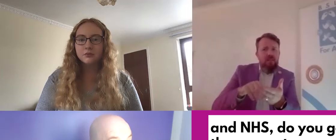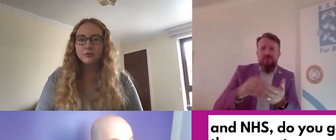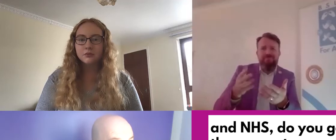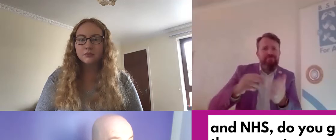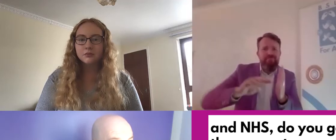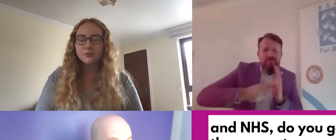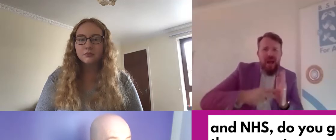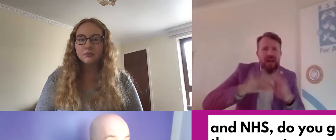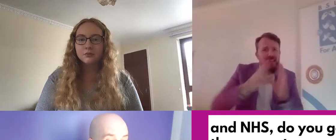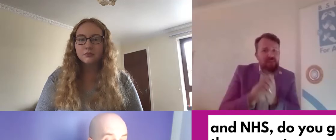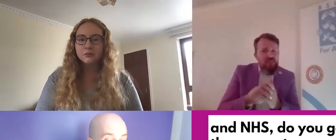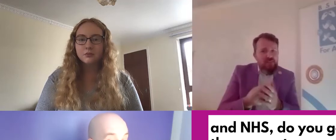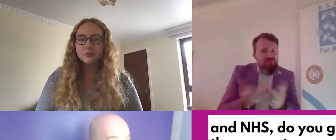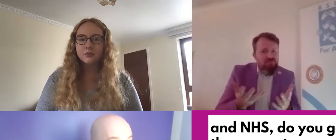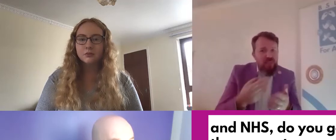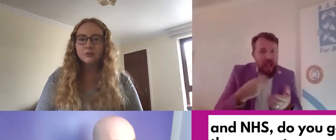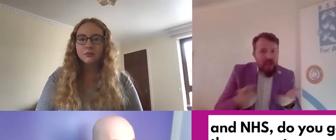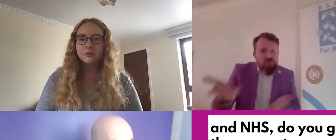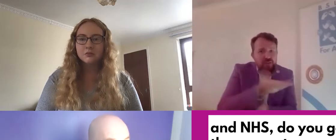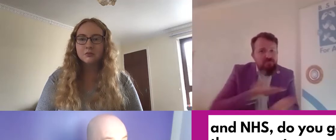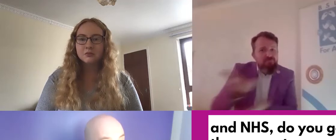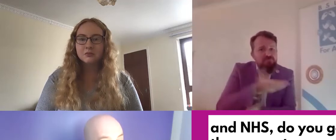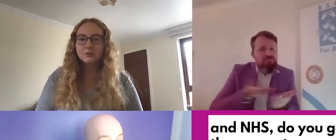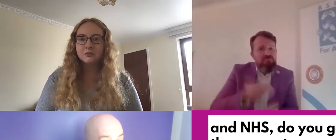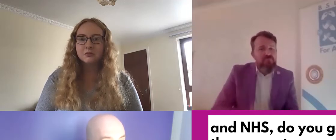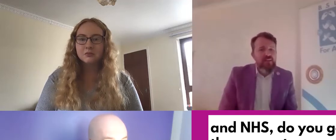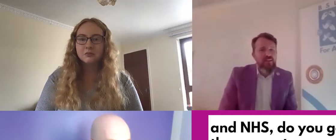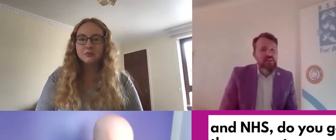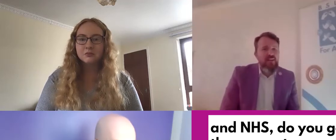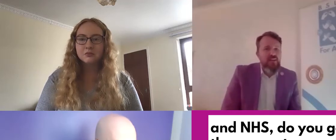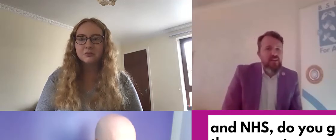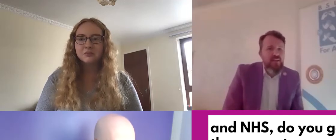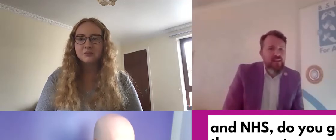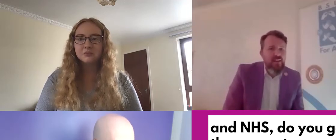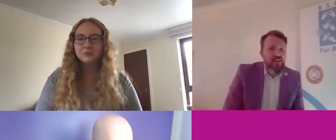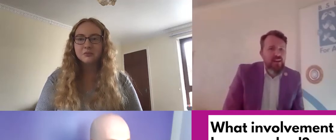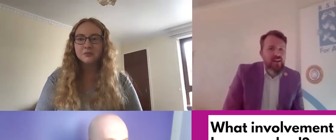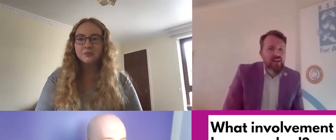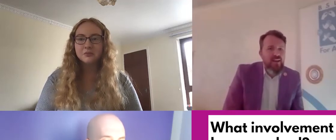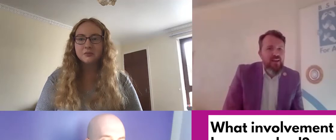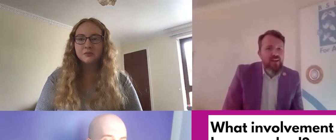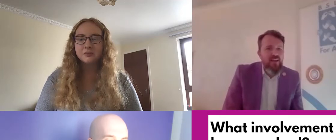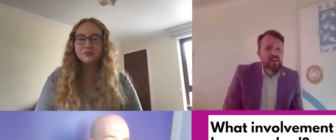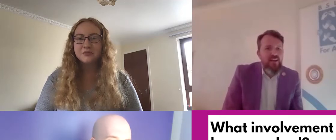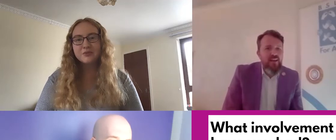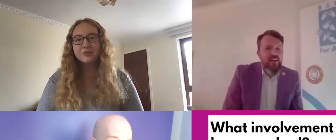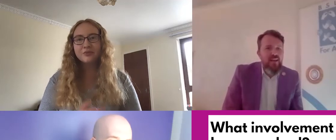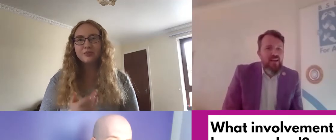that you need in your area? Have you been involved with any of their local or national plans? Like, what involvement have you